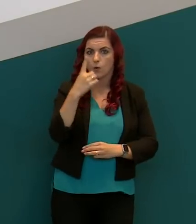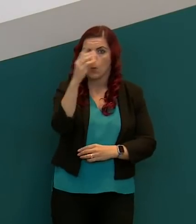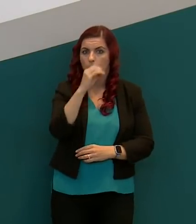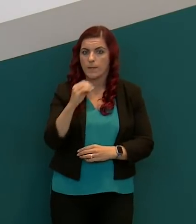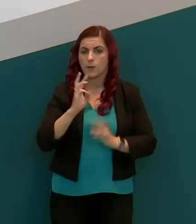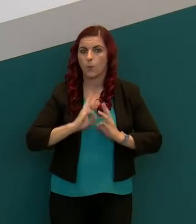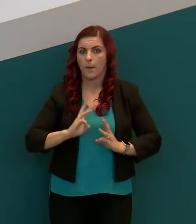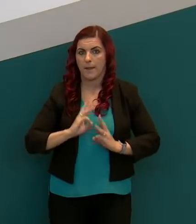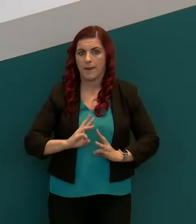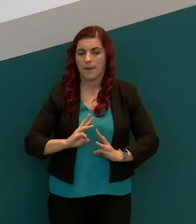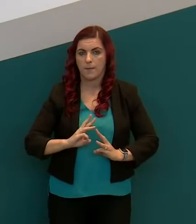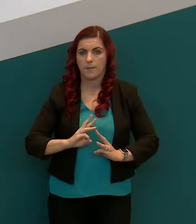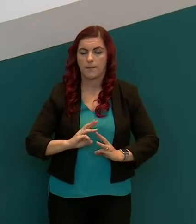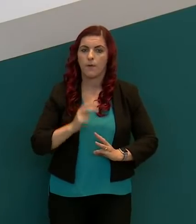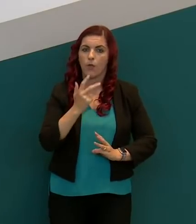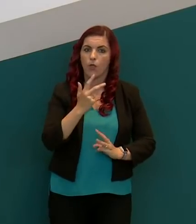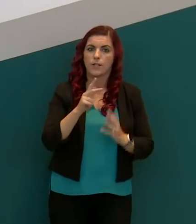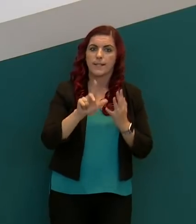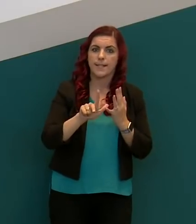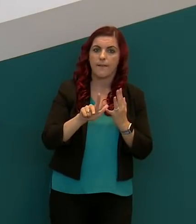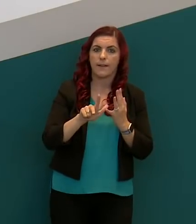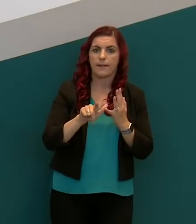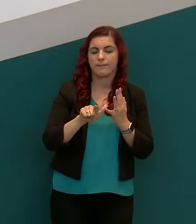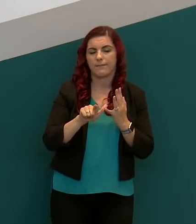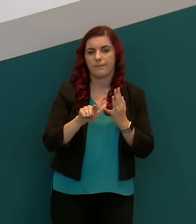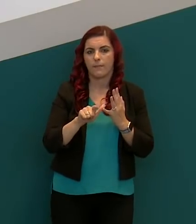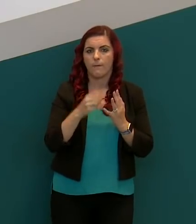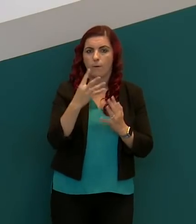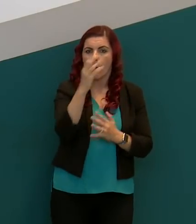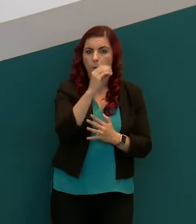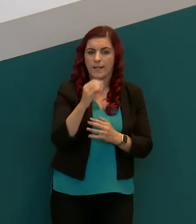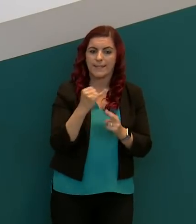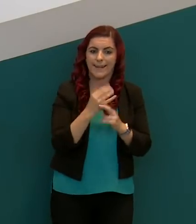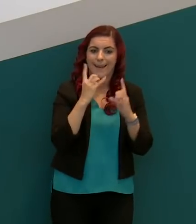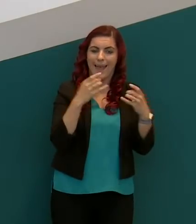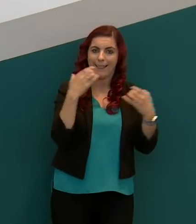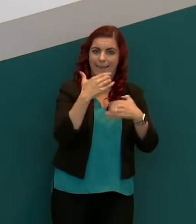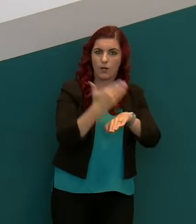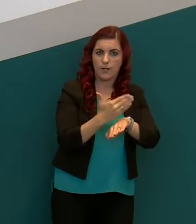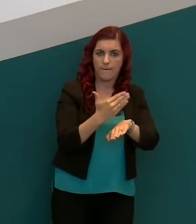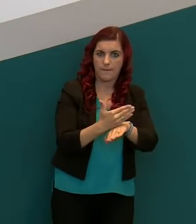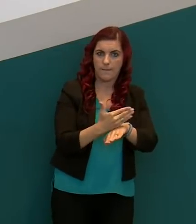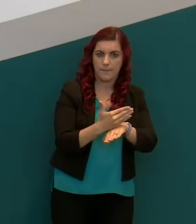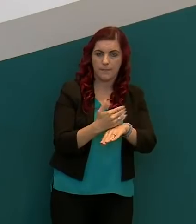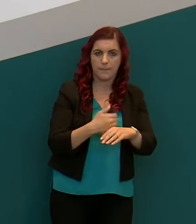in women. 37 cases, or 4%, have been in healthcare workers.